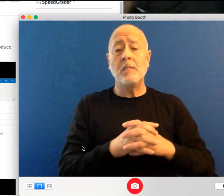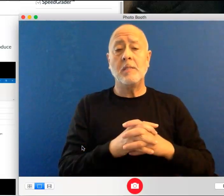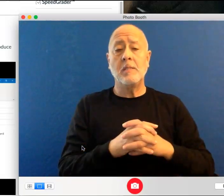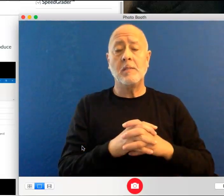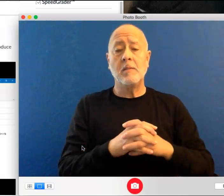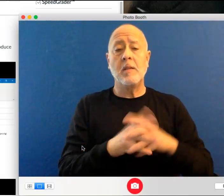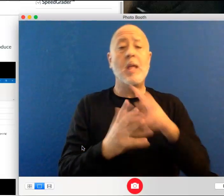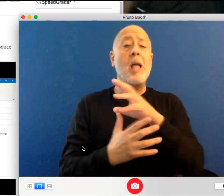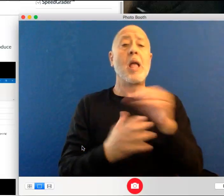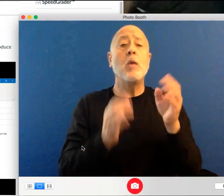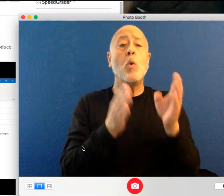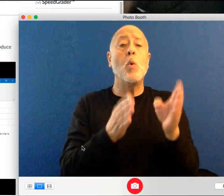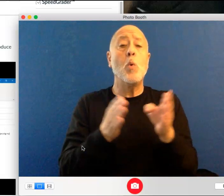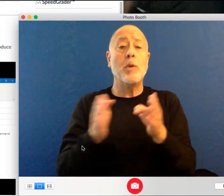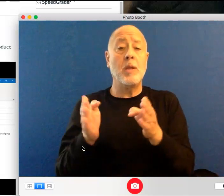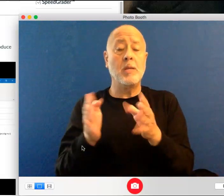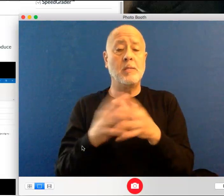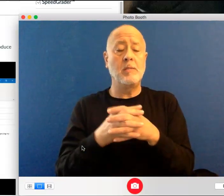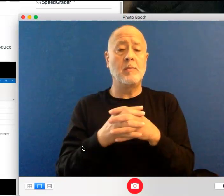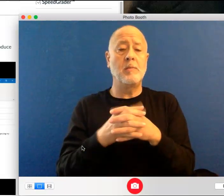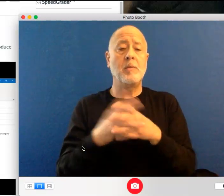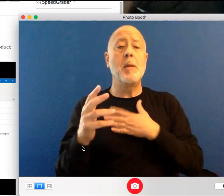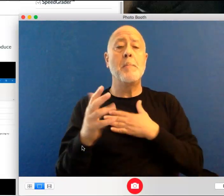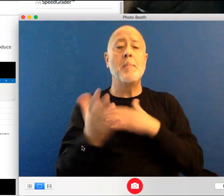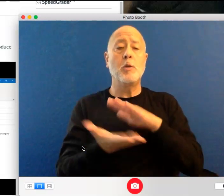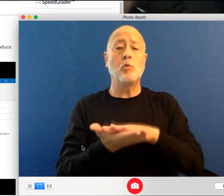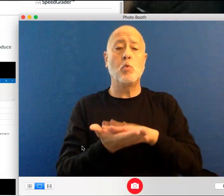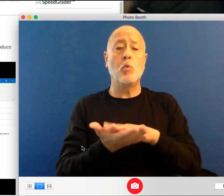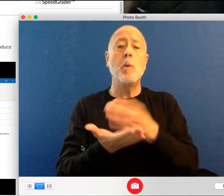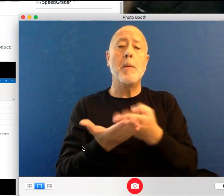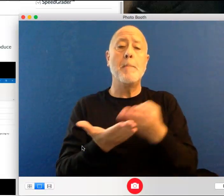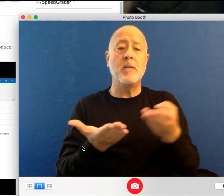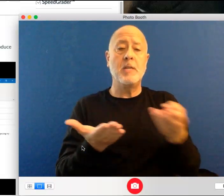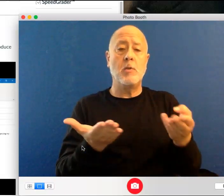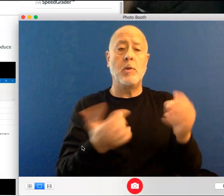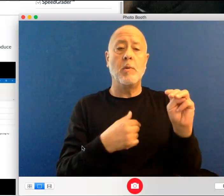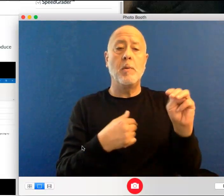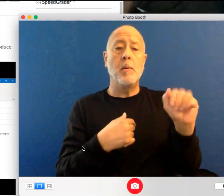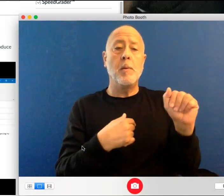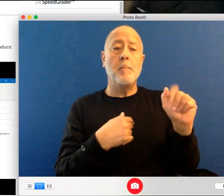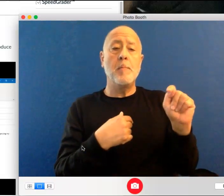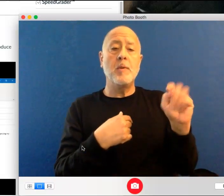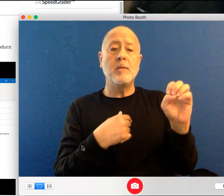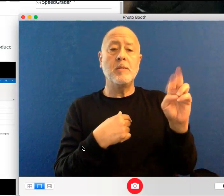and organizing my school material.